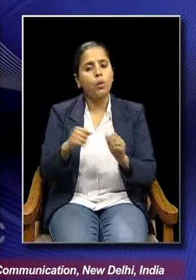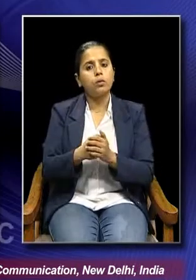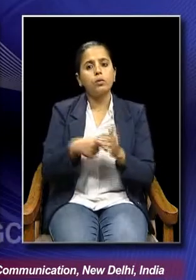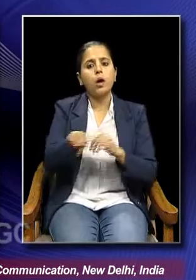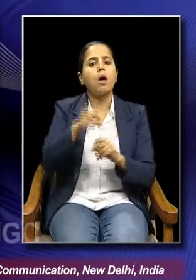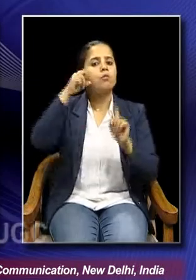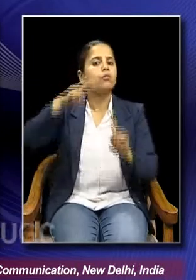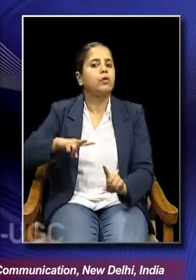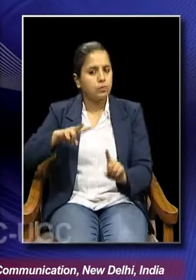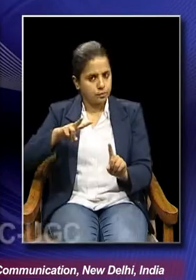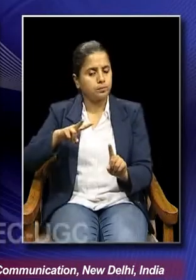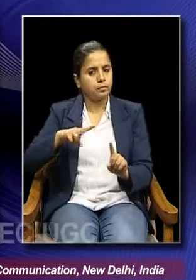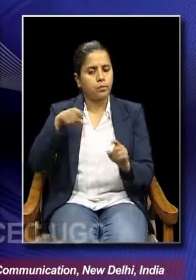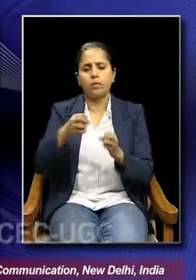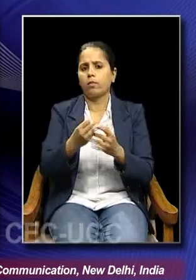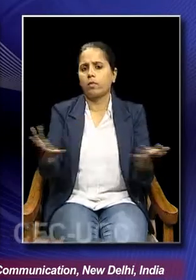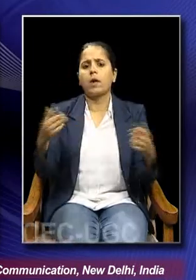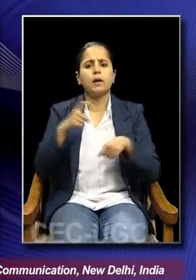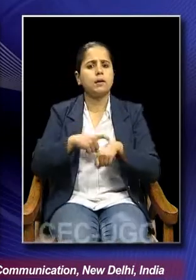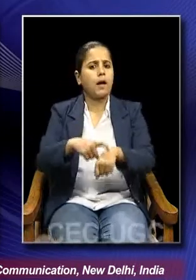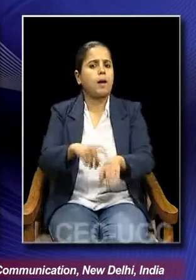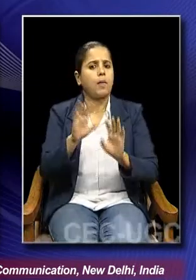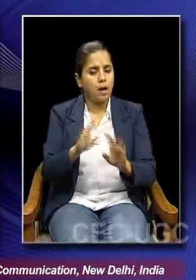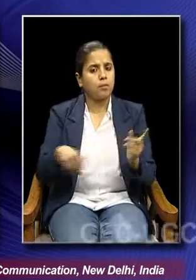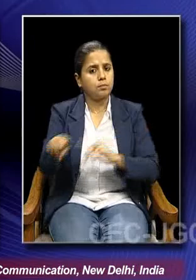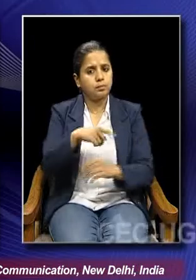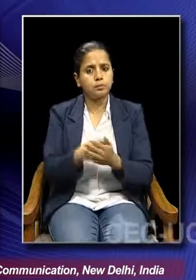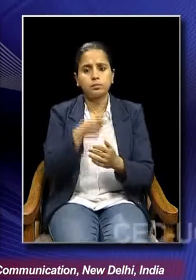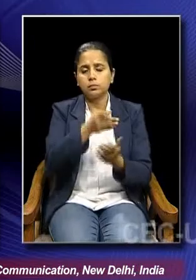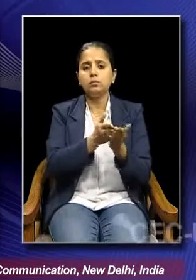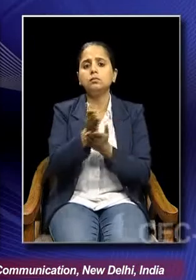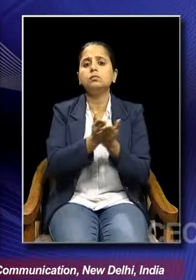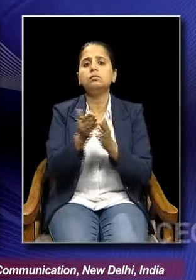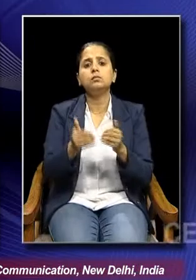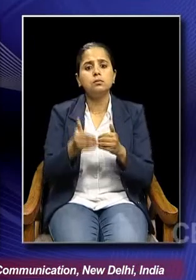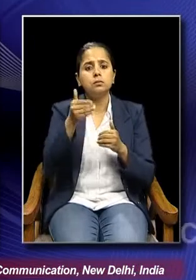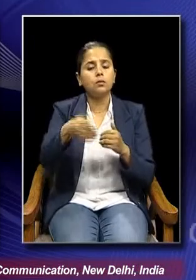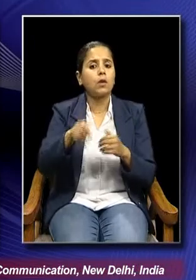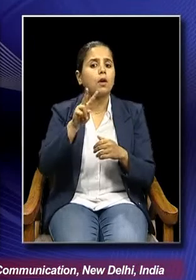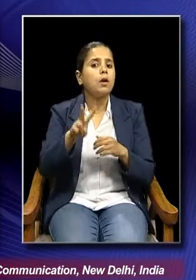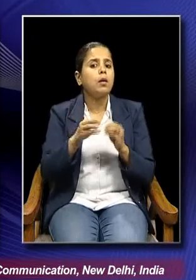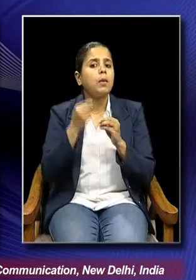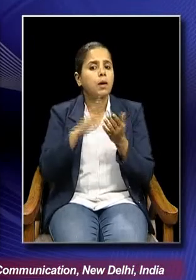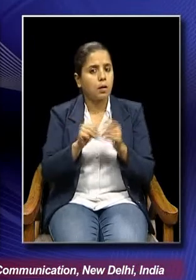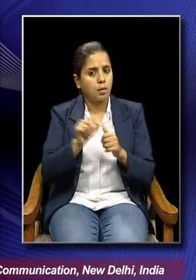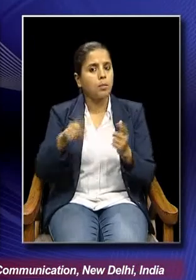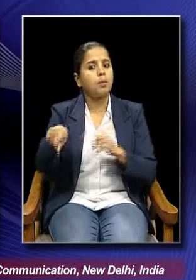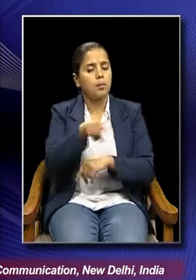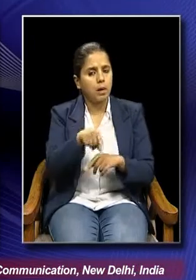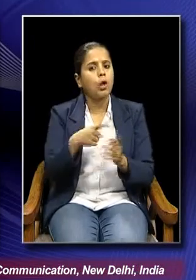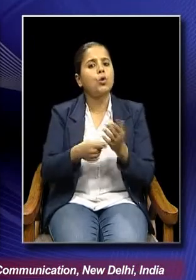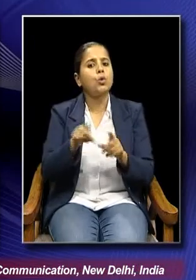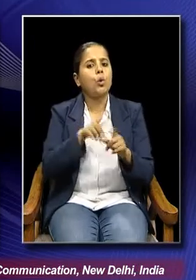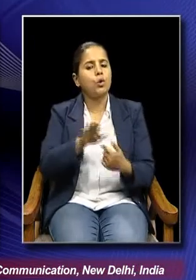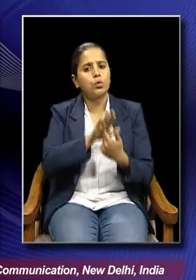point of view. And many a times we find that the way Bimal Roy has portrayed women in his film, it